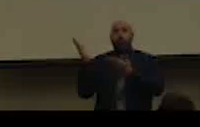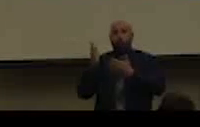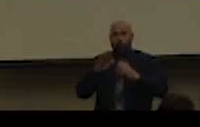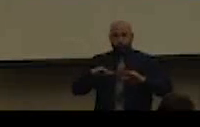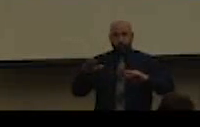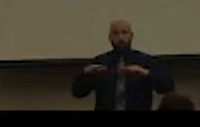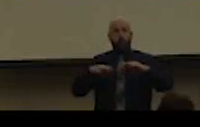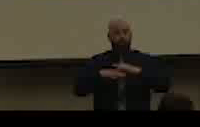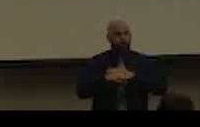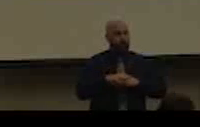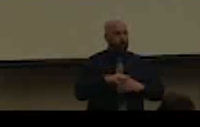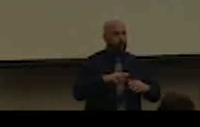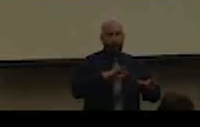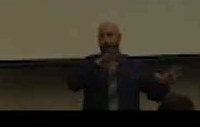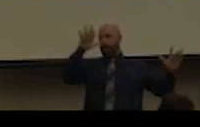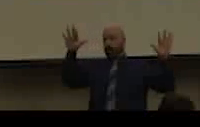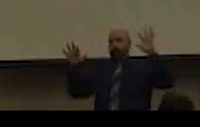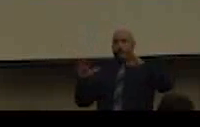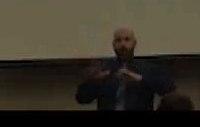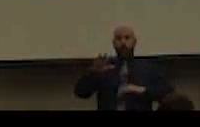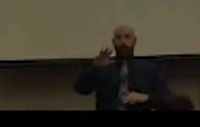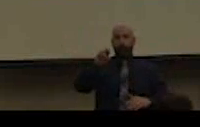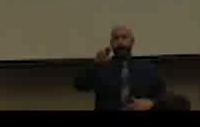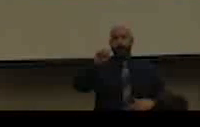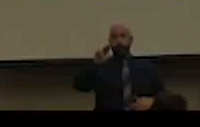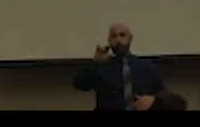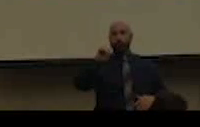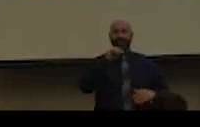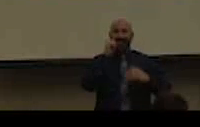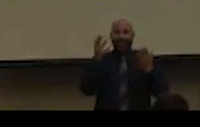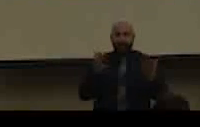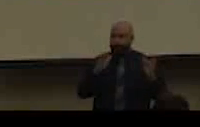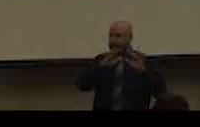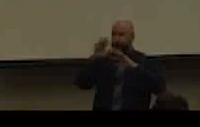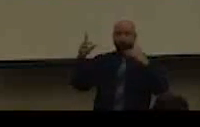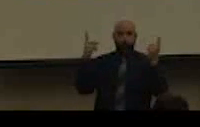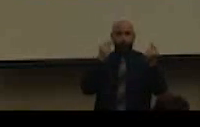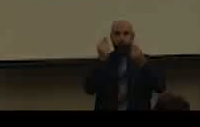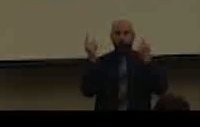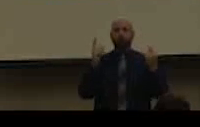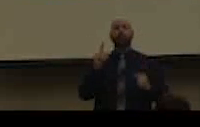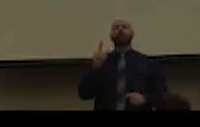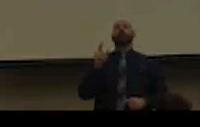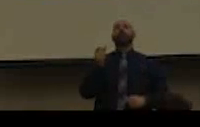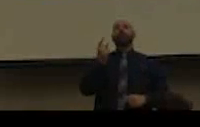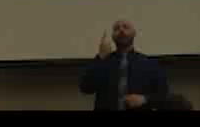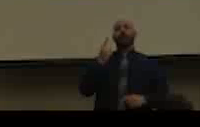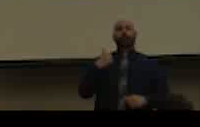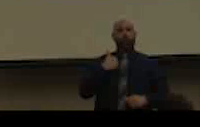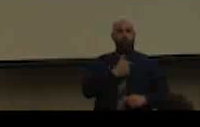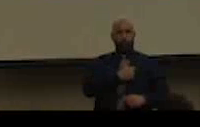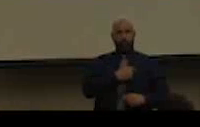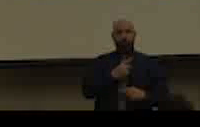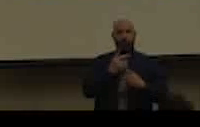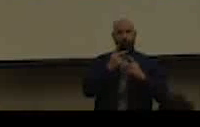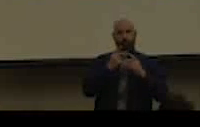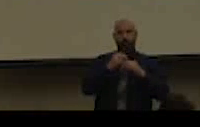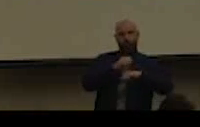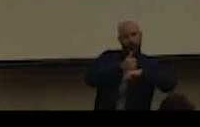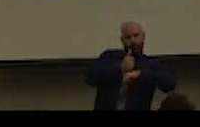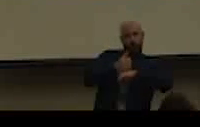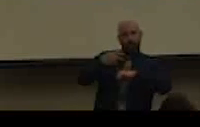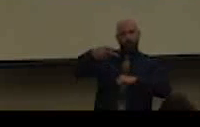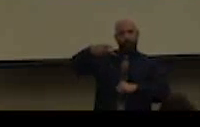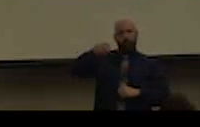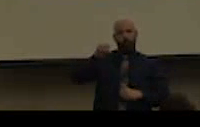today scramble where people are trying to figure it out, right? And so we are building a couple of tools to figure out what does it mean to have